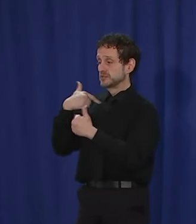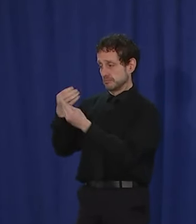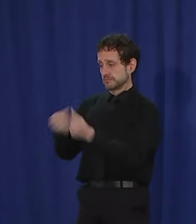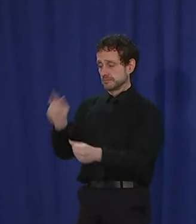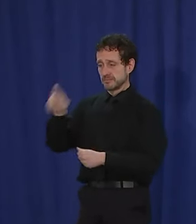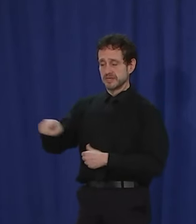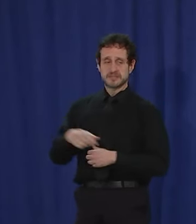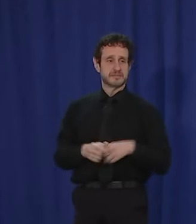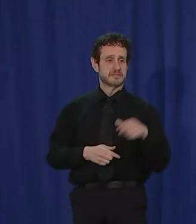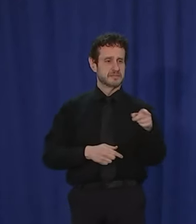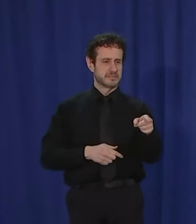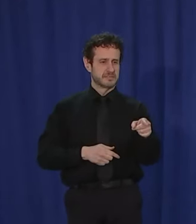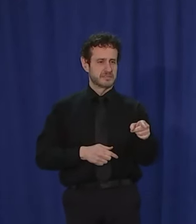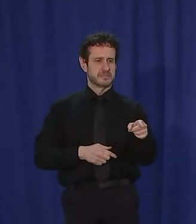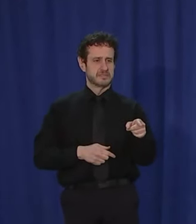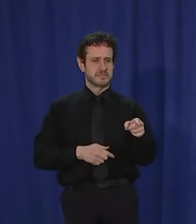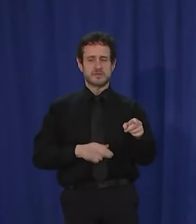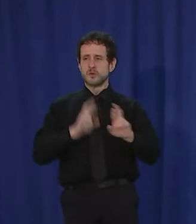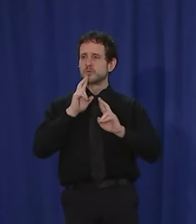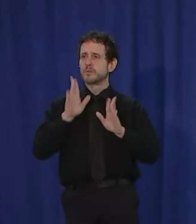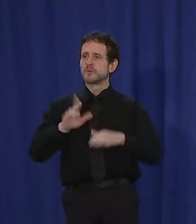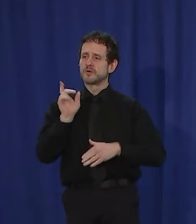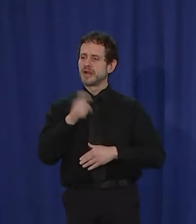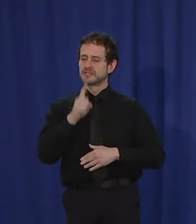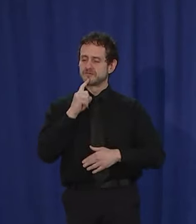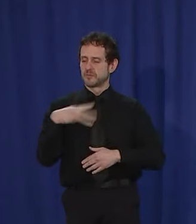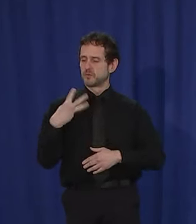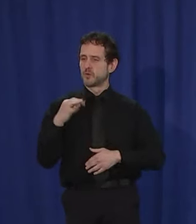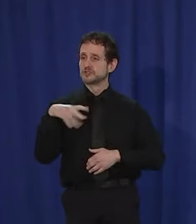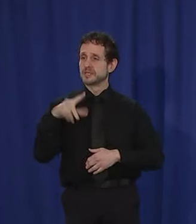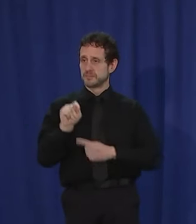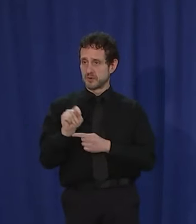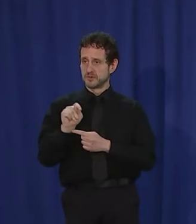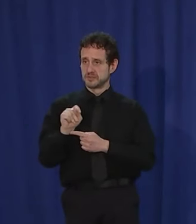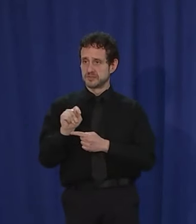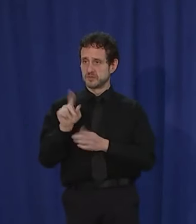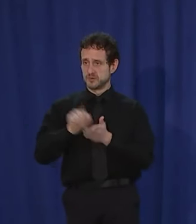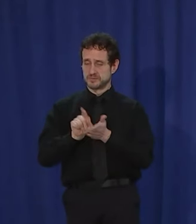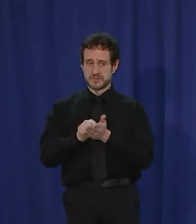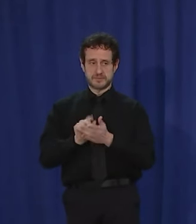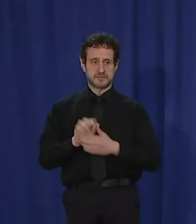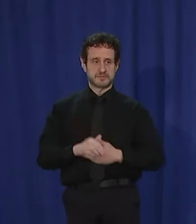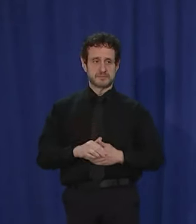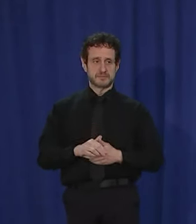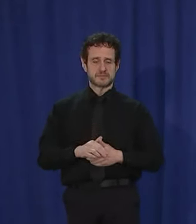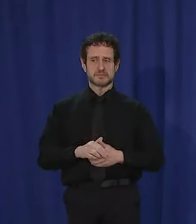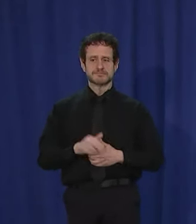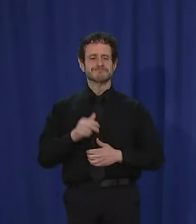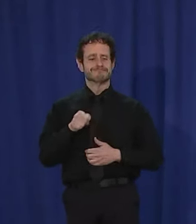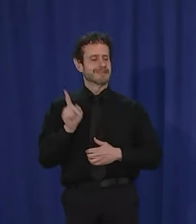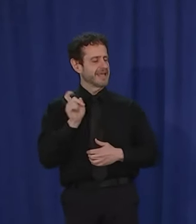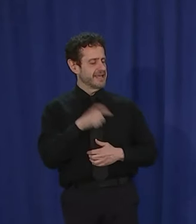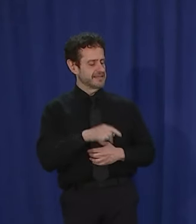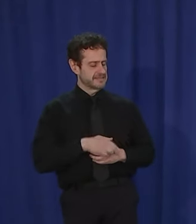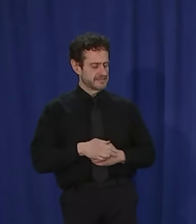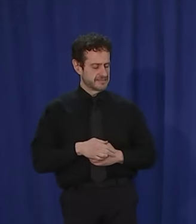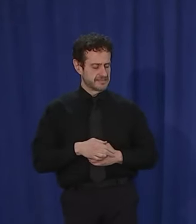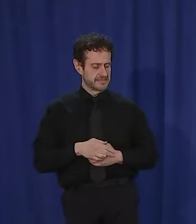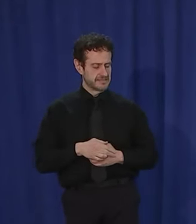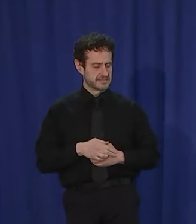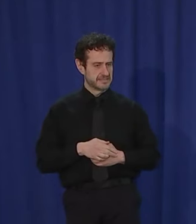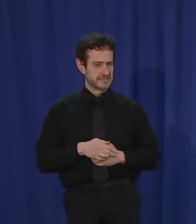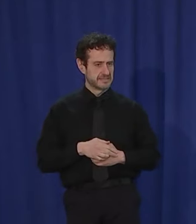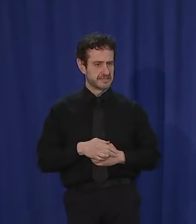There's a question here from the Washington Post, Mike Guarino, and Mayor, he's asking about the